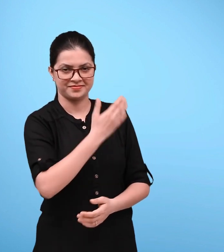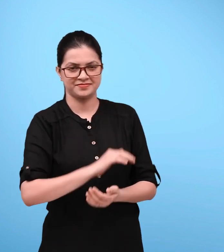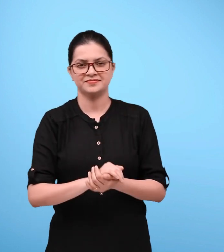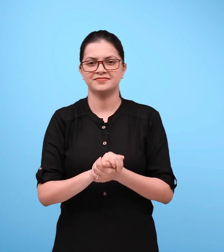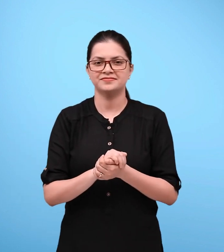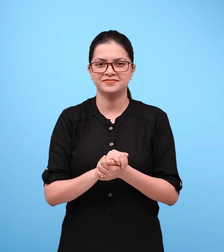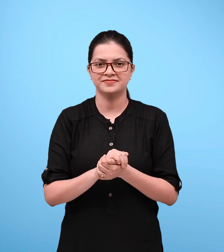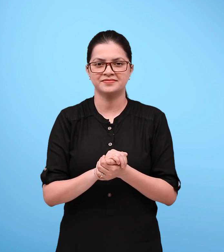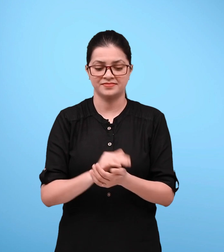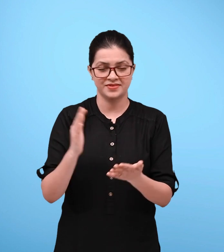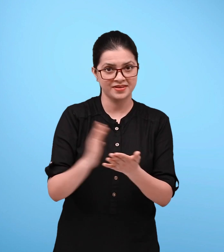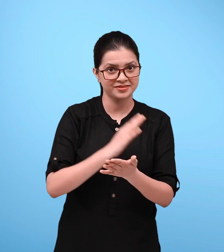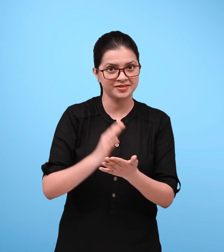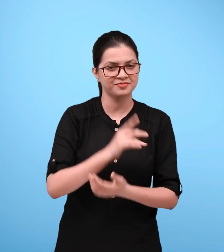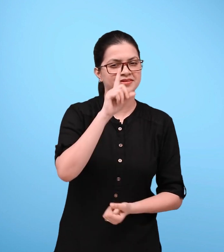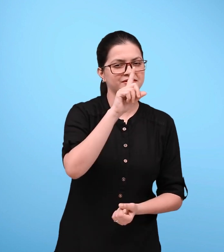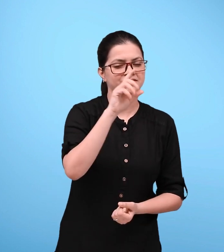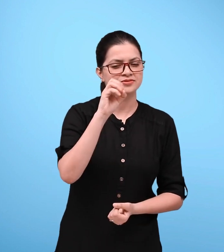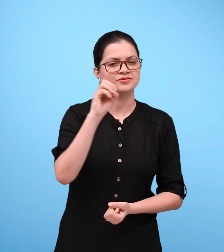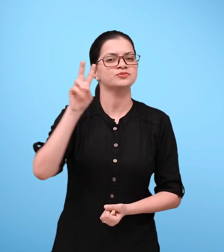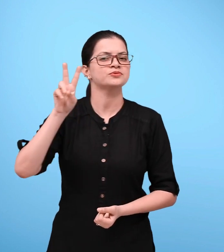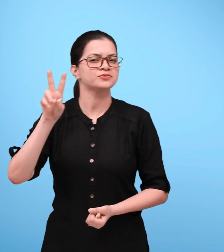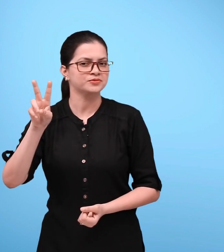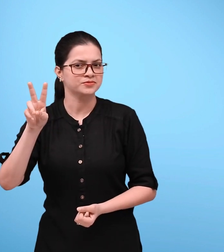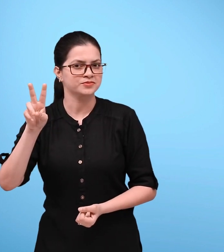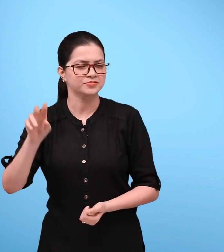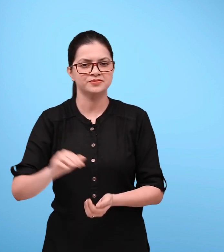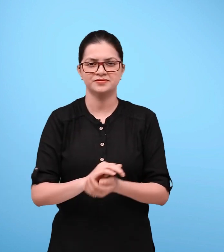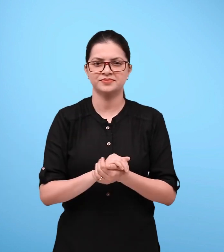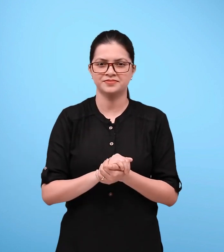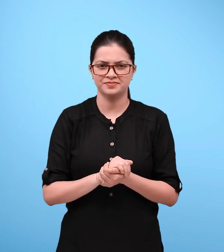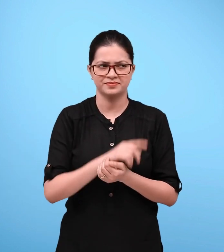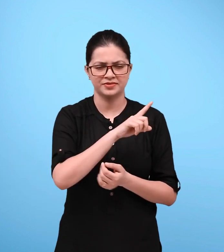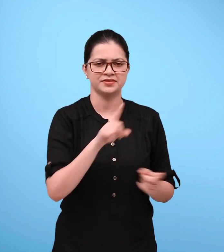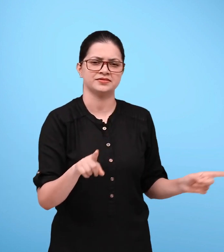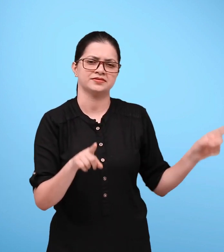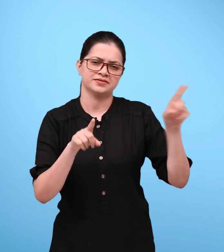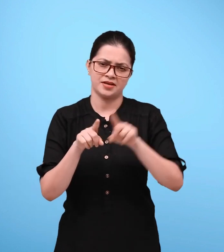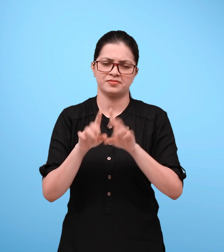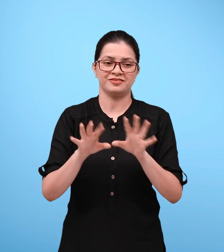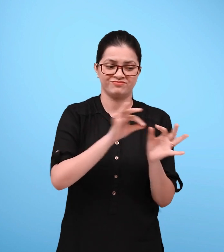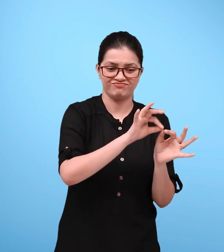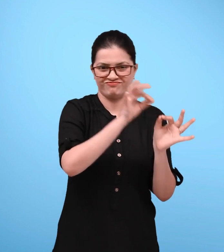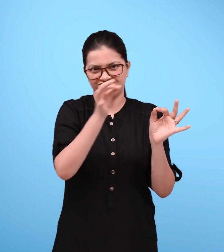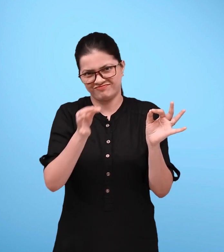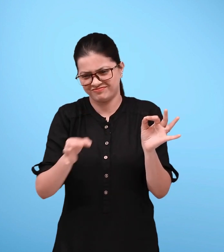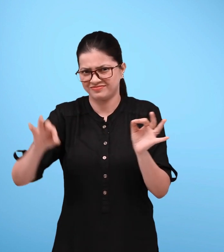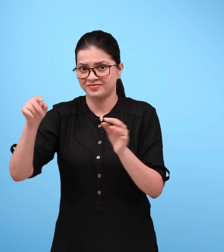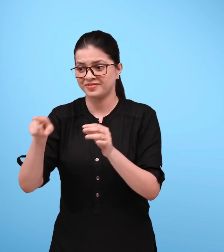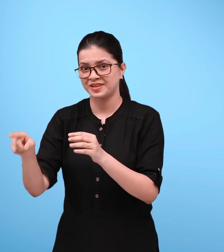thread. Page 102. Go on repeating this process till the other end